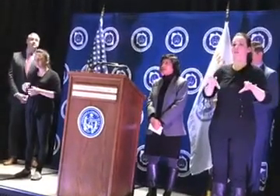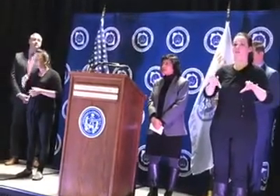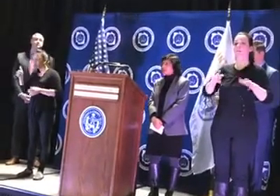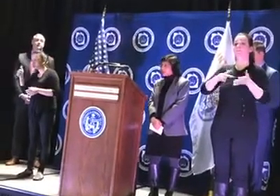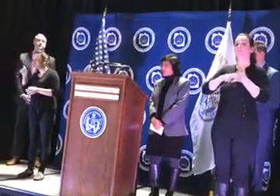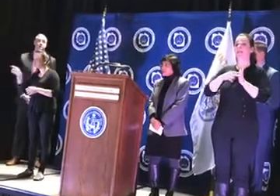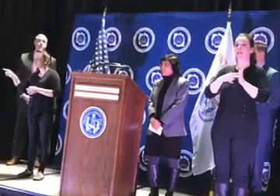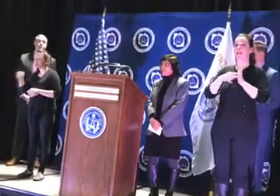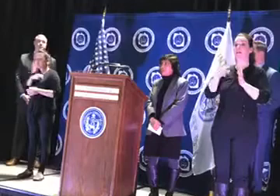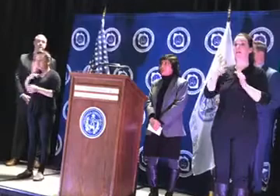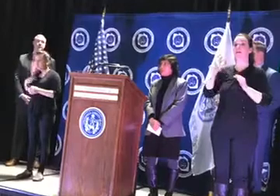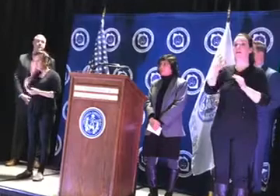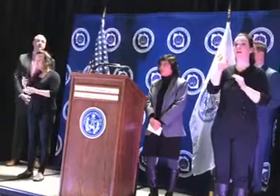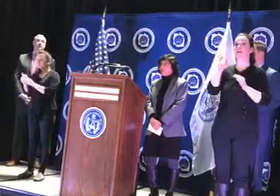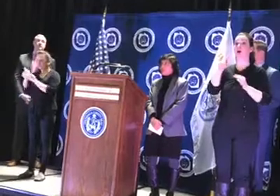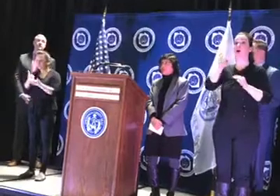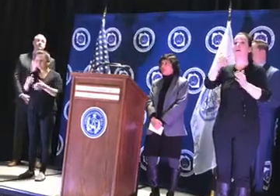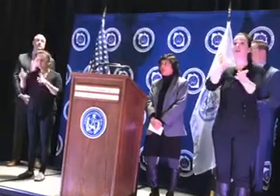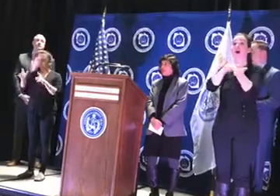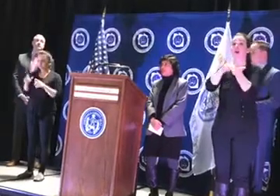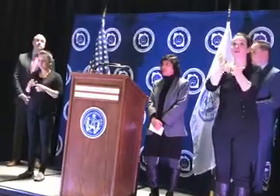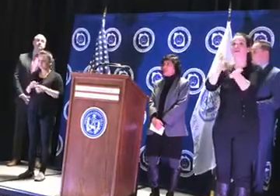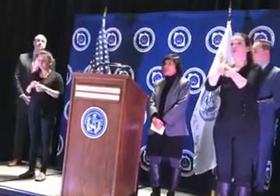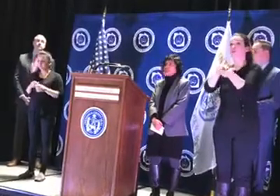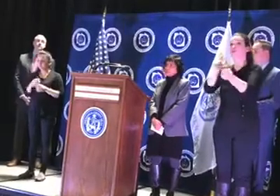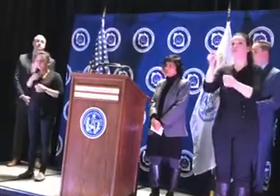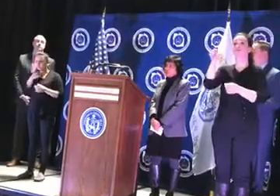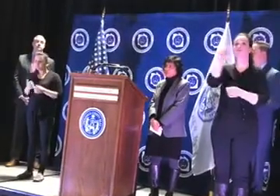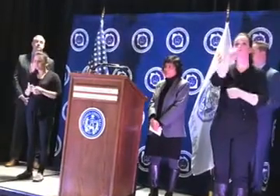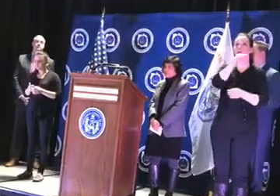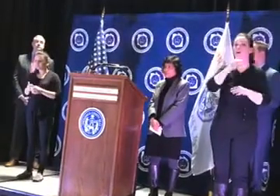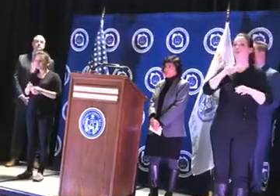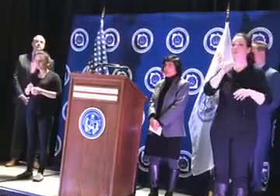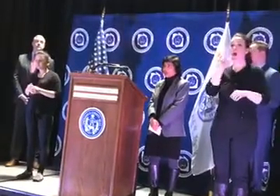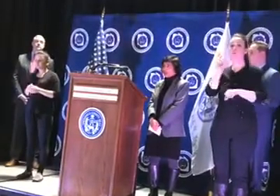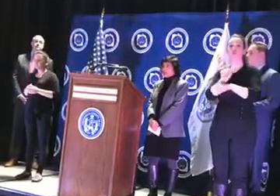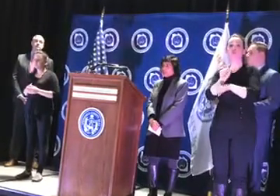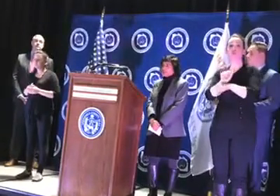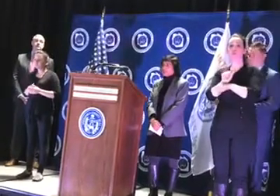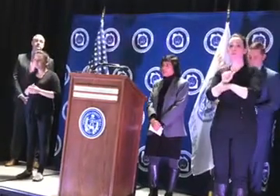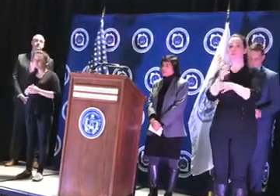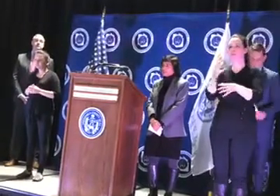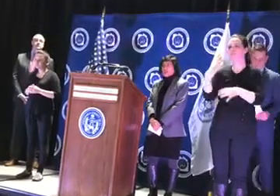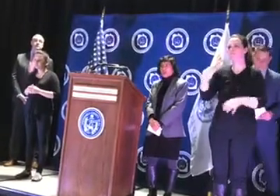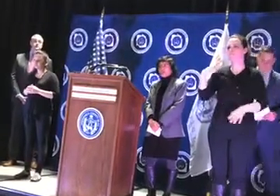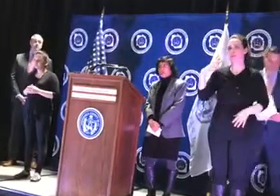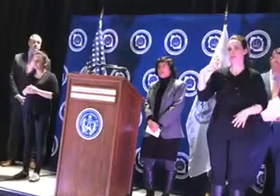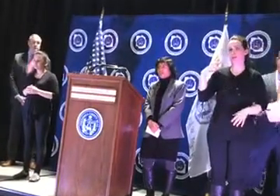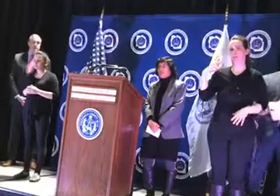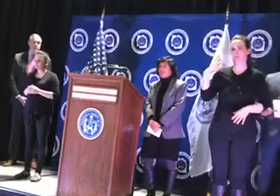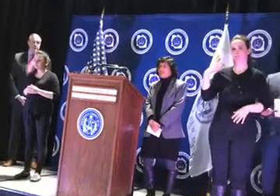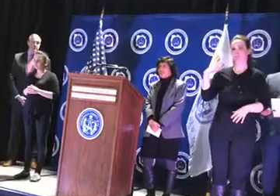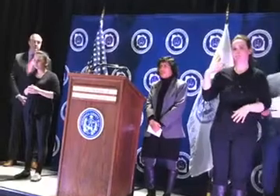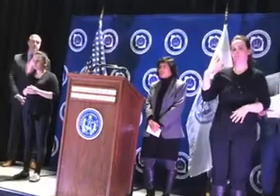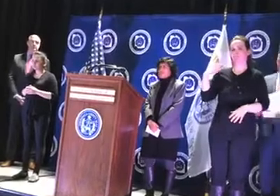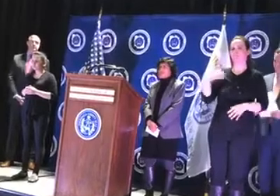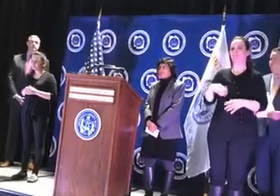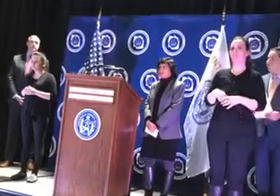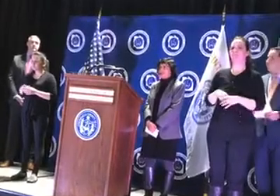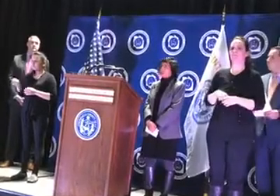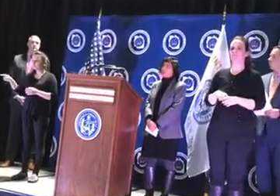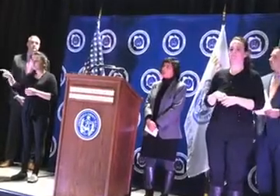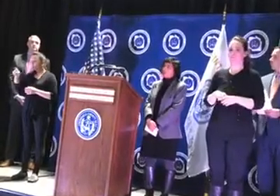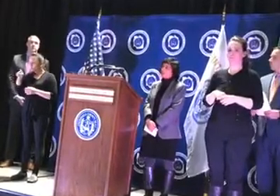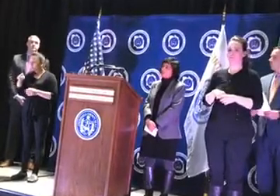they want to volunteer, but when also what I would like them to be there for their patient, which they are, because their patients are scared right now.